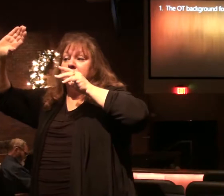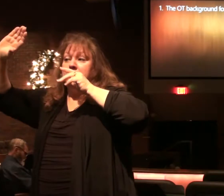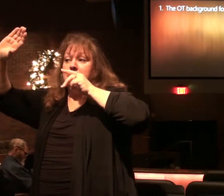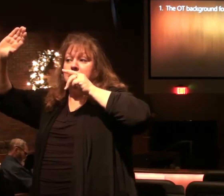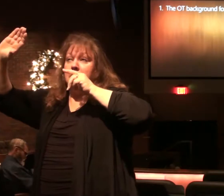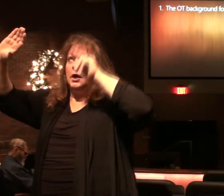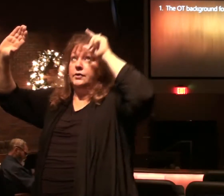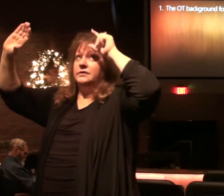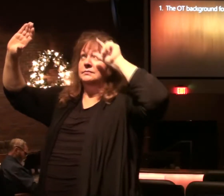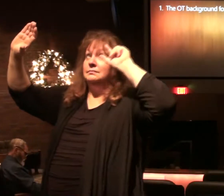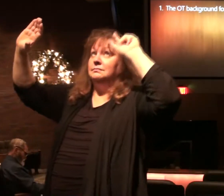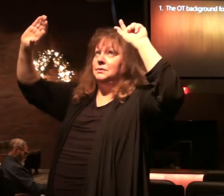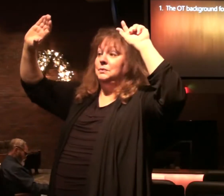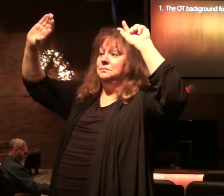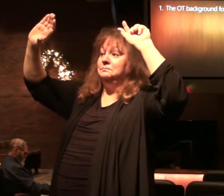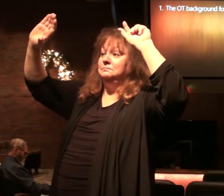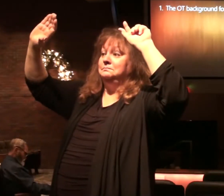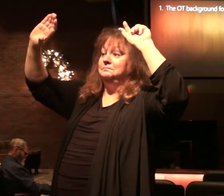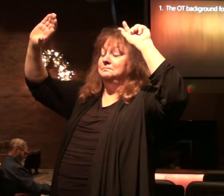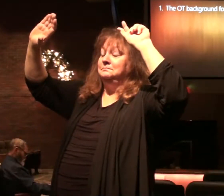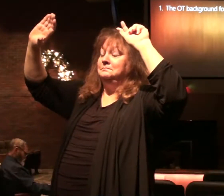S-U-N, and the mother is the moon.